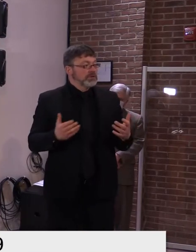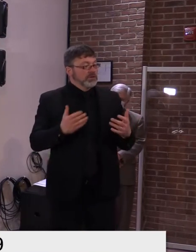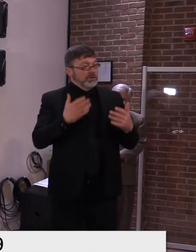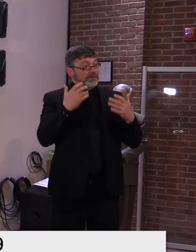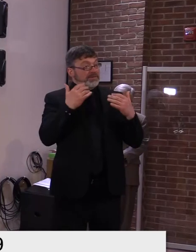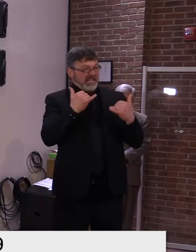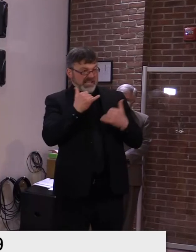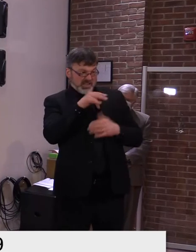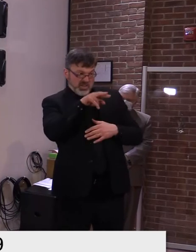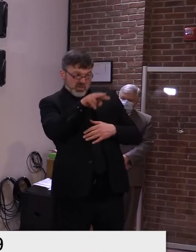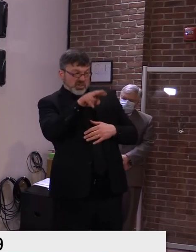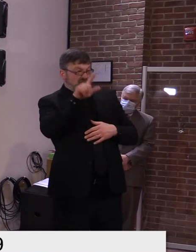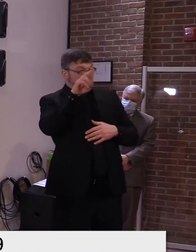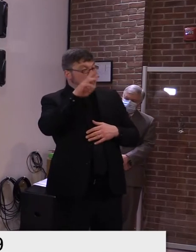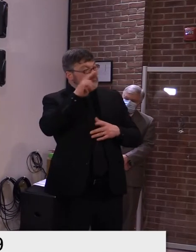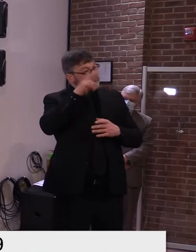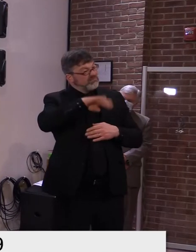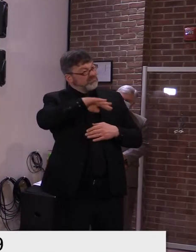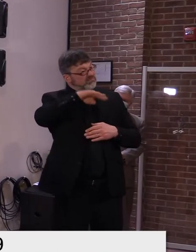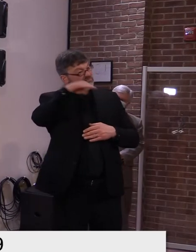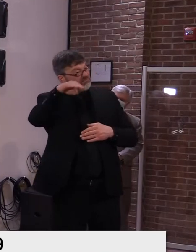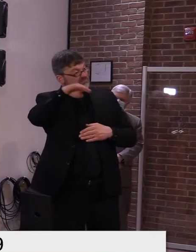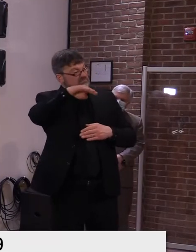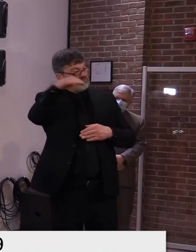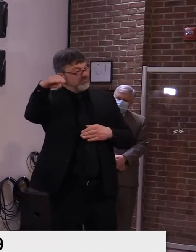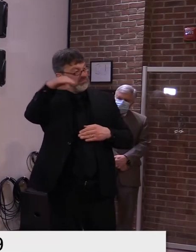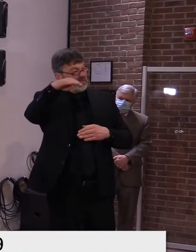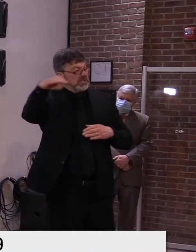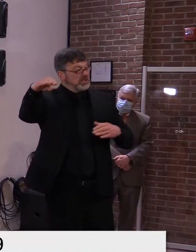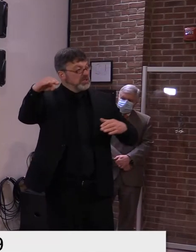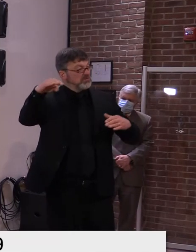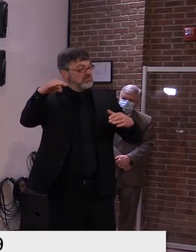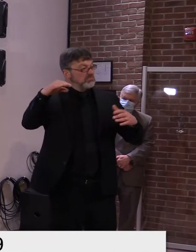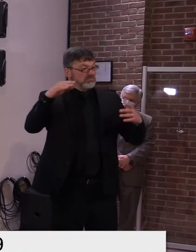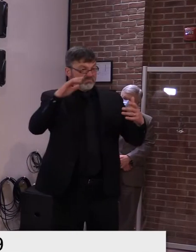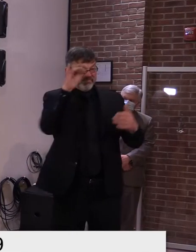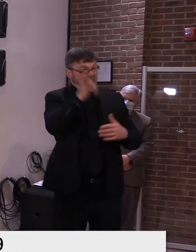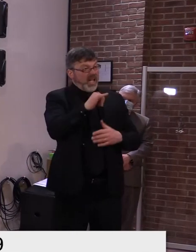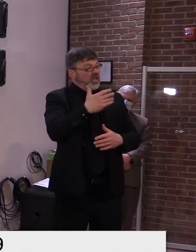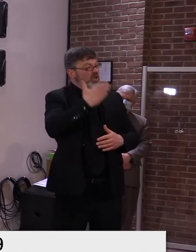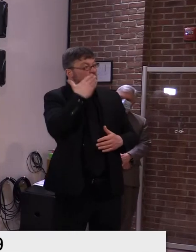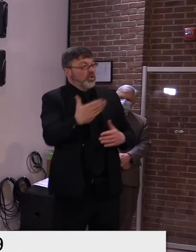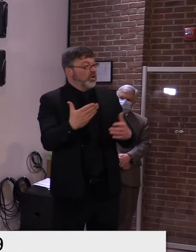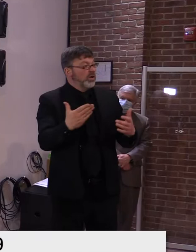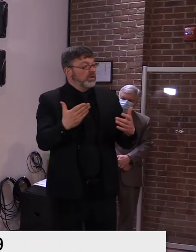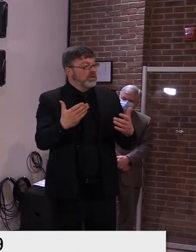We received more good news this morning. Fewer in ICU,